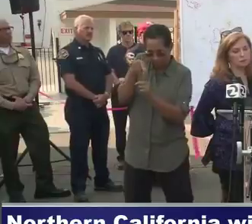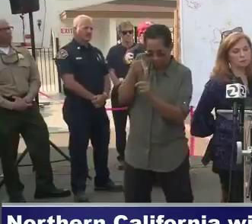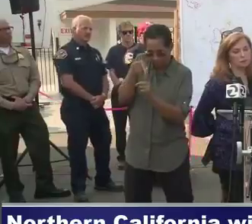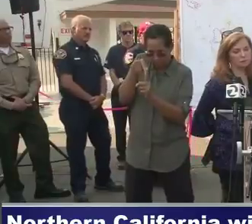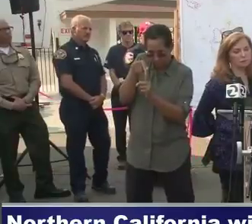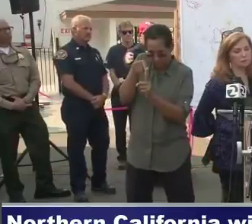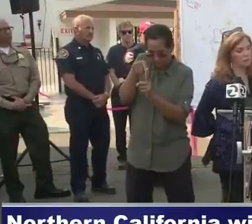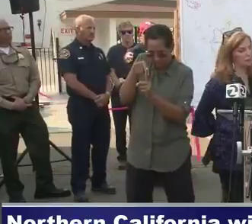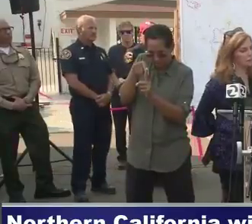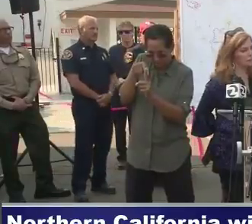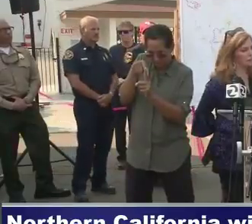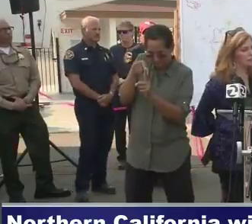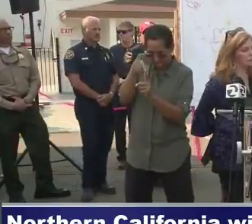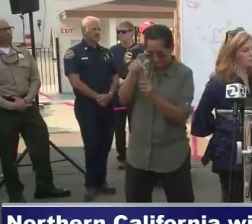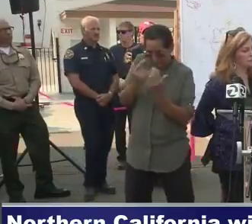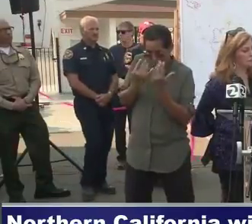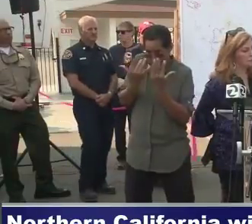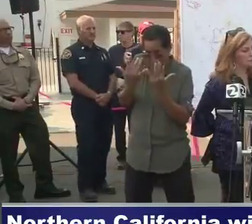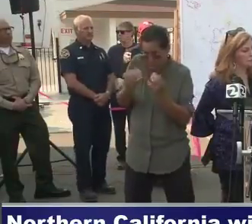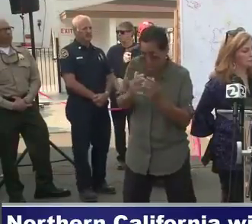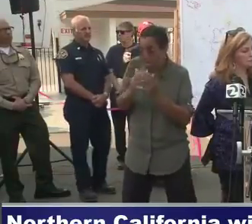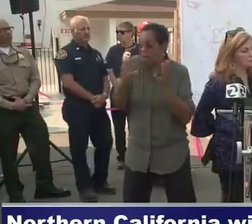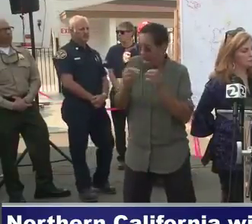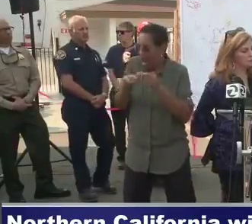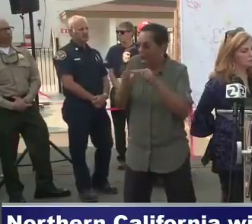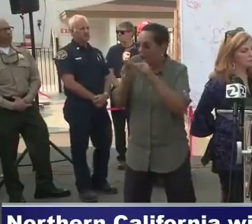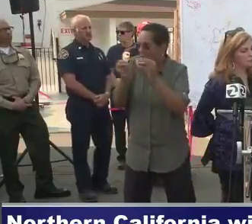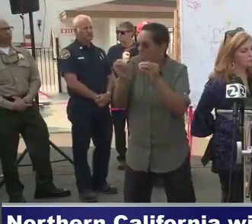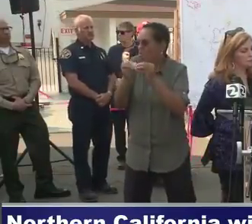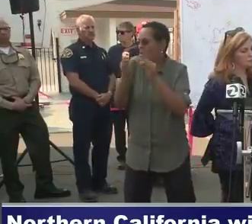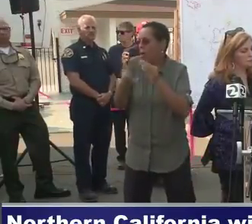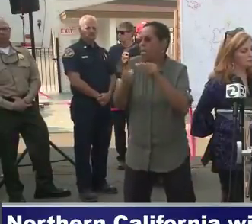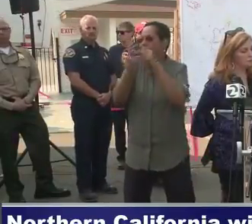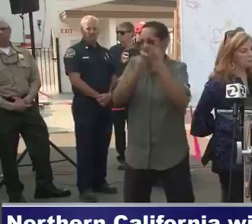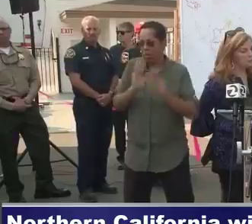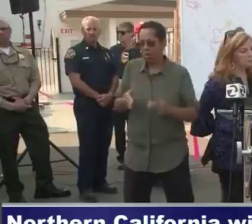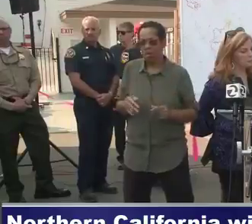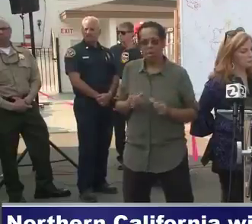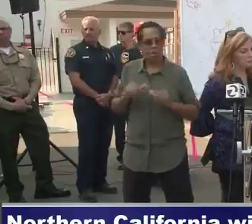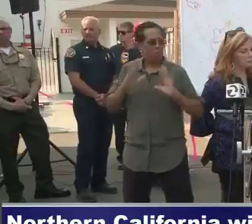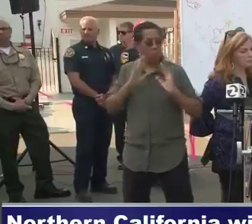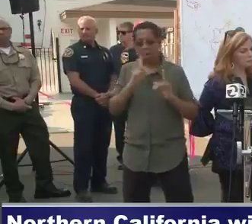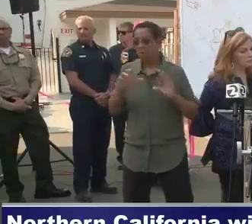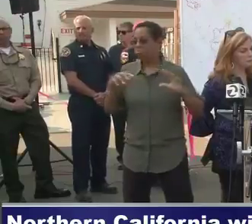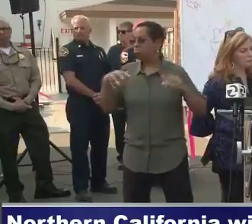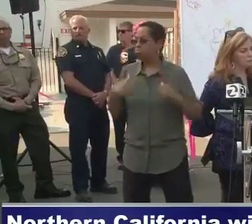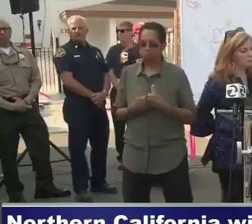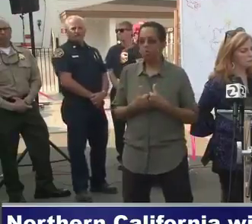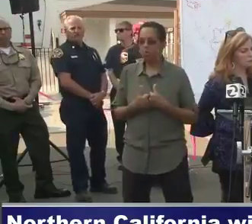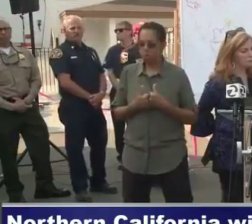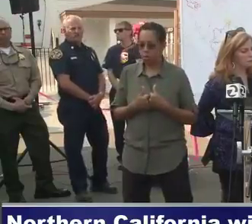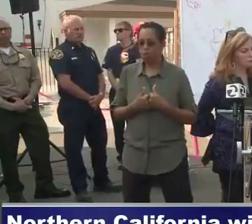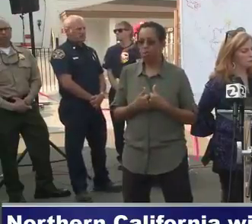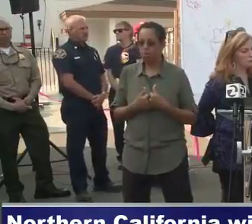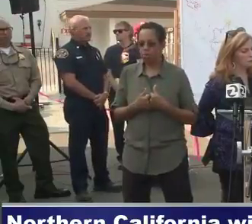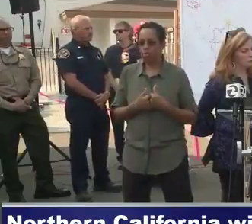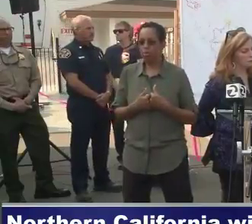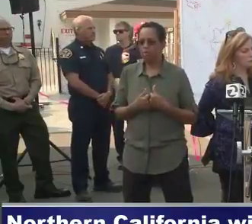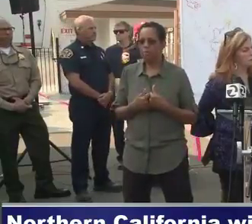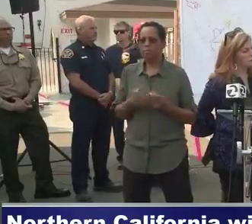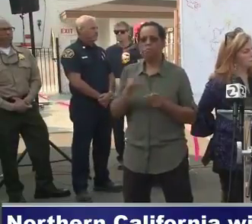Rosa. So it's a huge hill that we've got to climb. I guarantee you that the leaders of this community